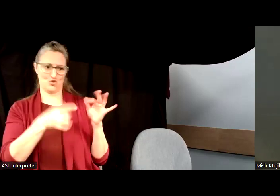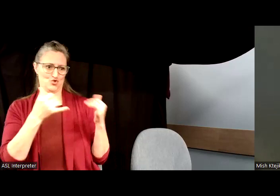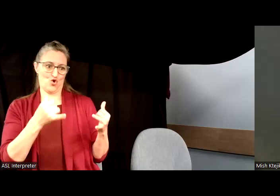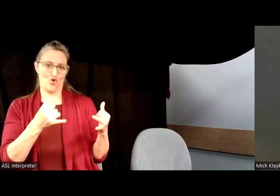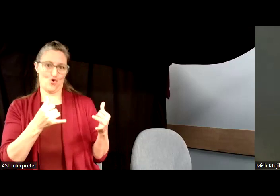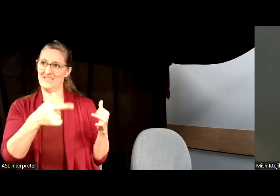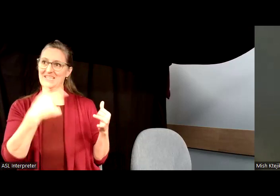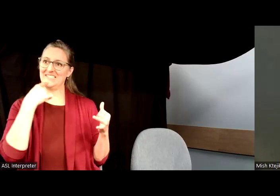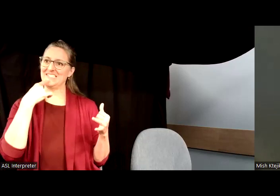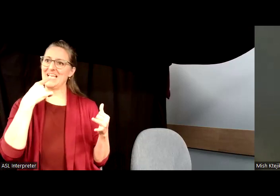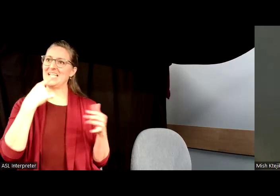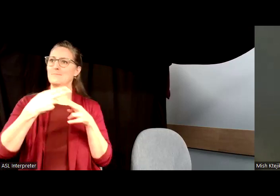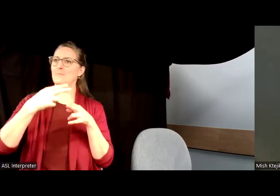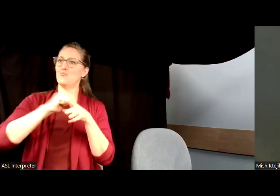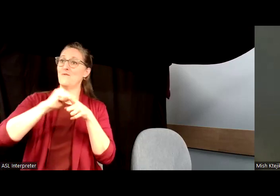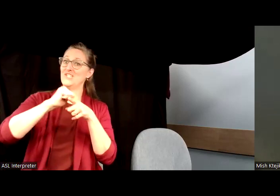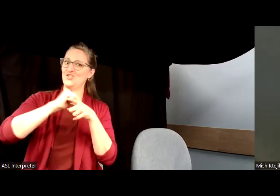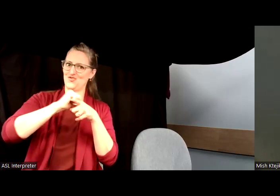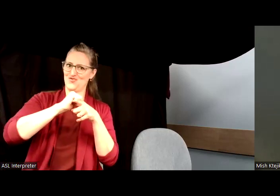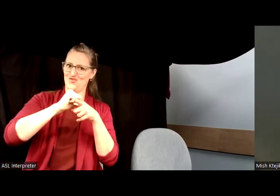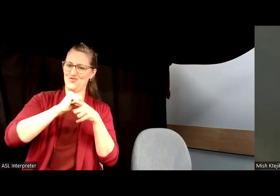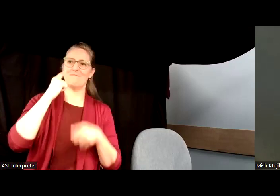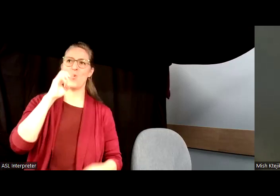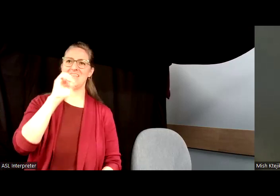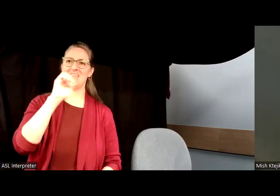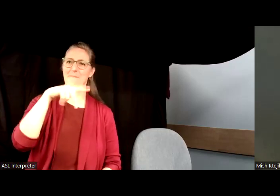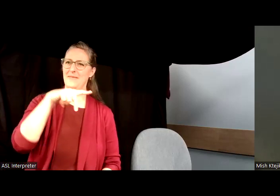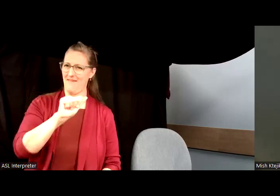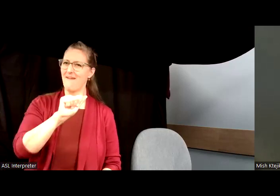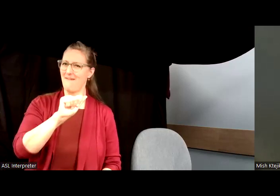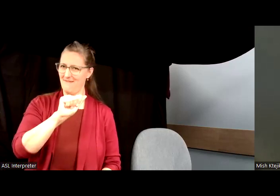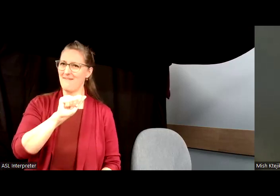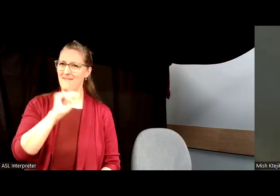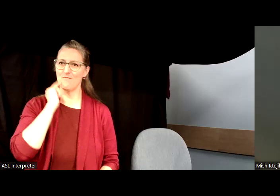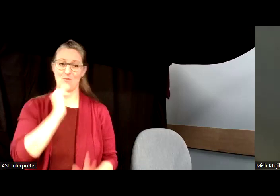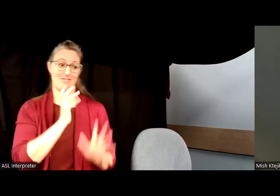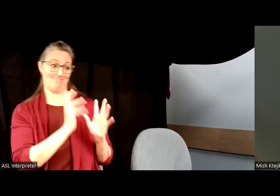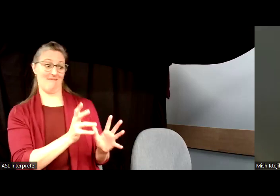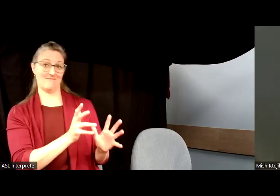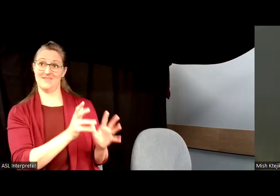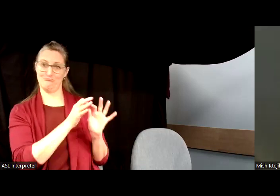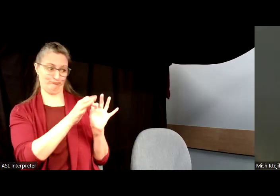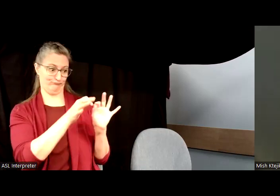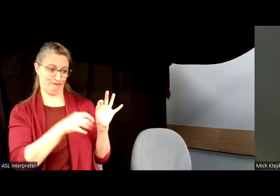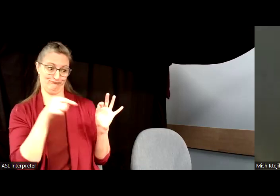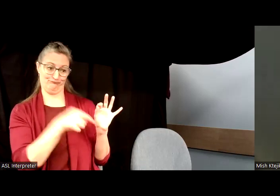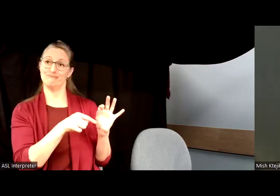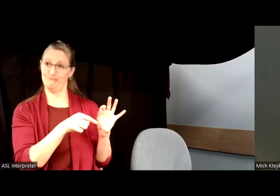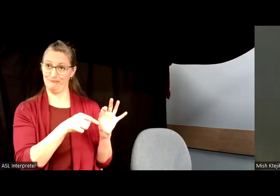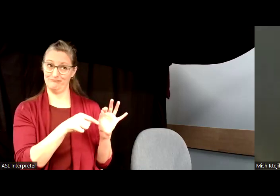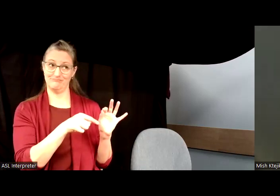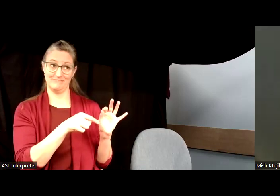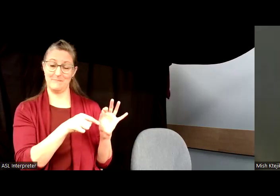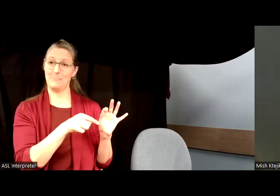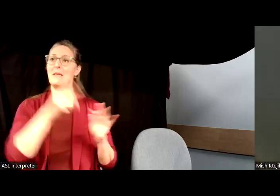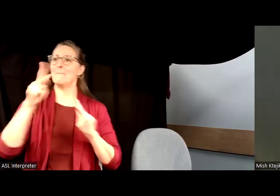under provisional for the EIPA, whatever it is, and you leave it in. And